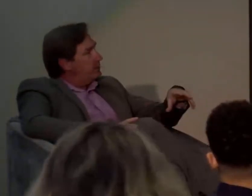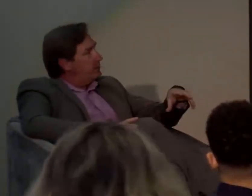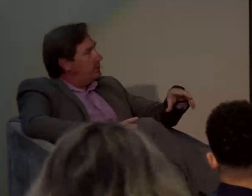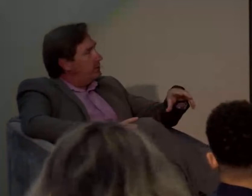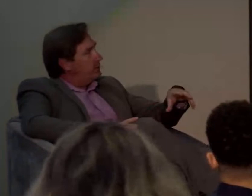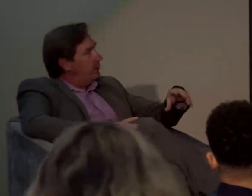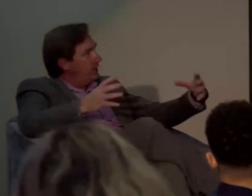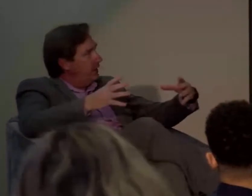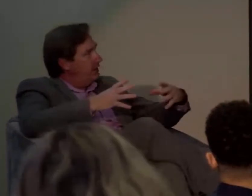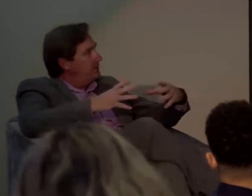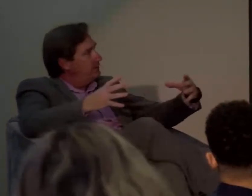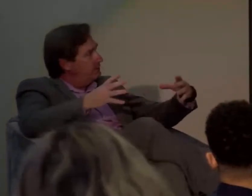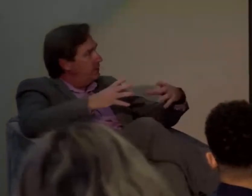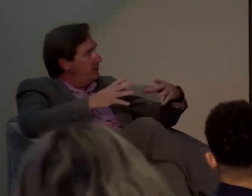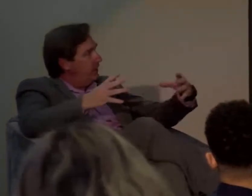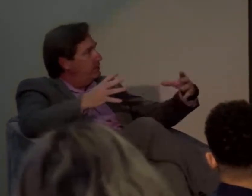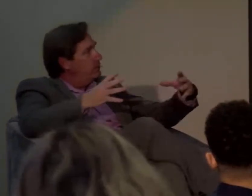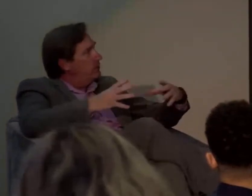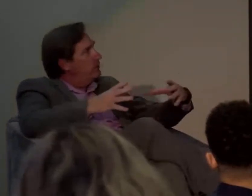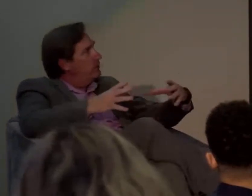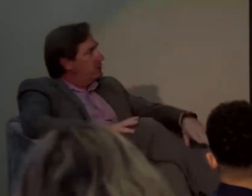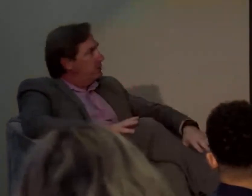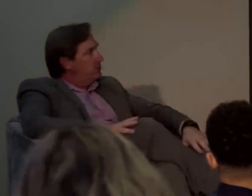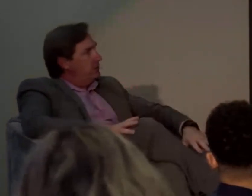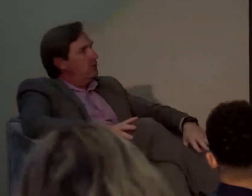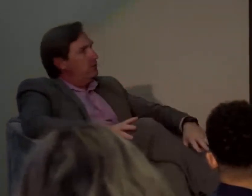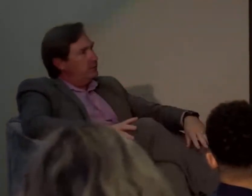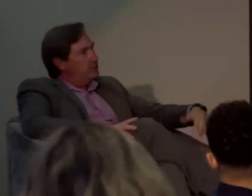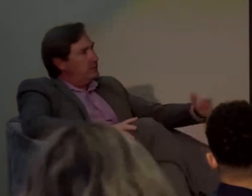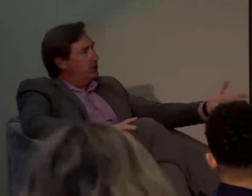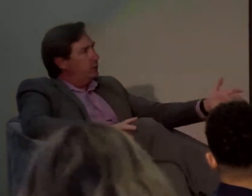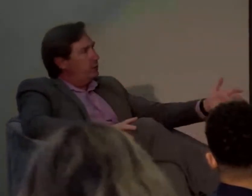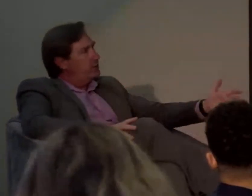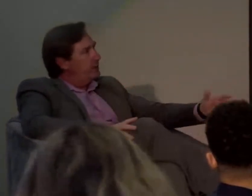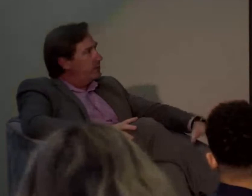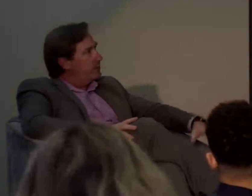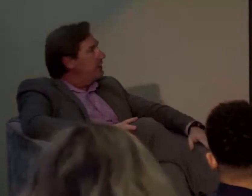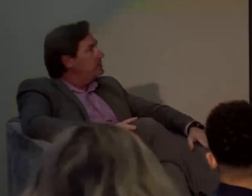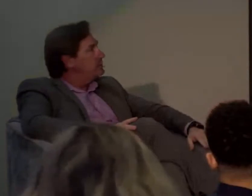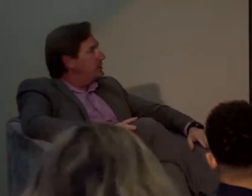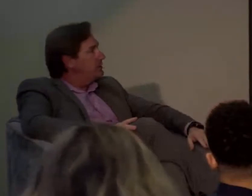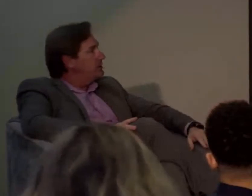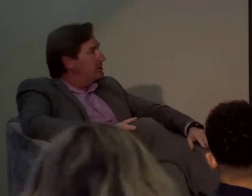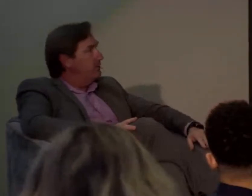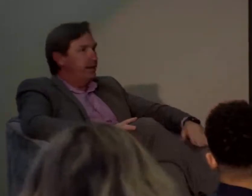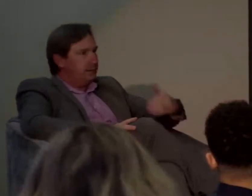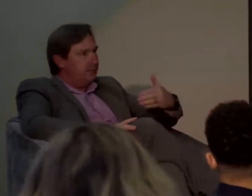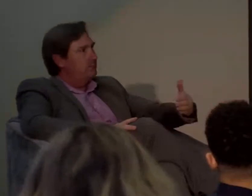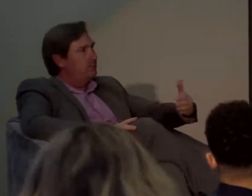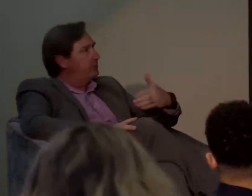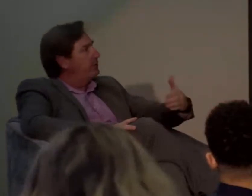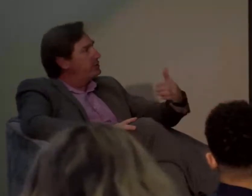said earlier, that collective, the network. So, just building on what you said about resilience. Resilience is